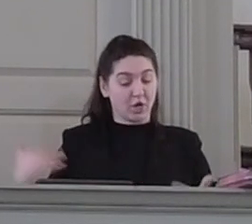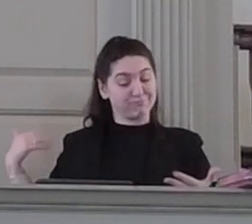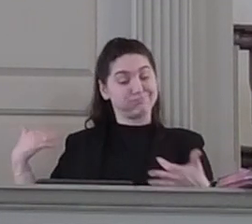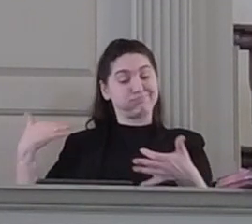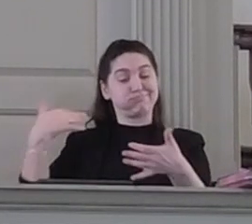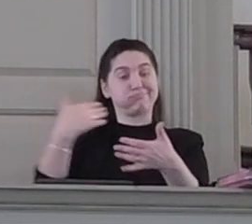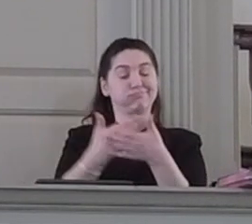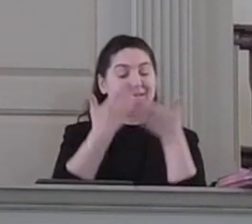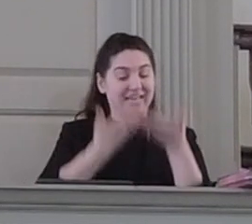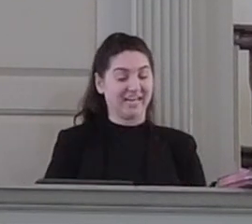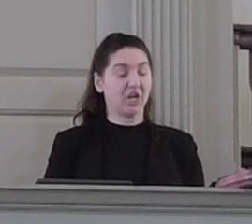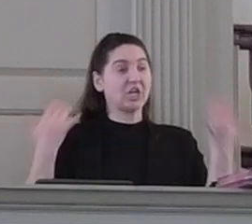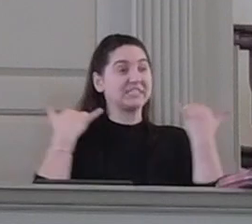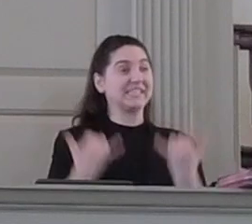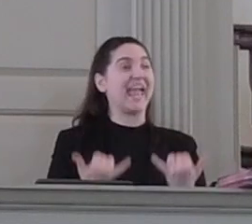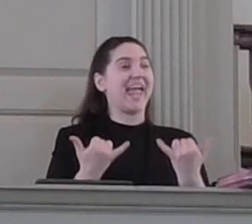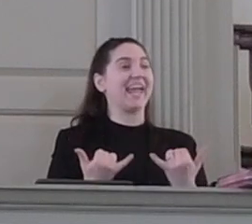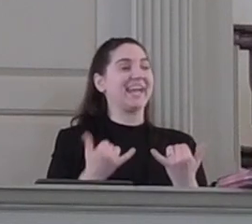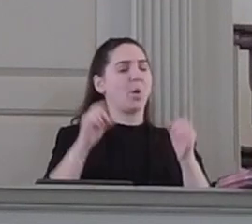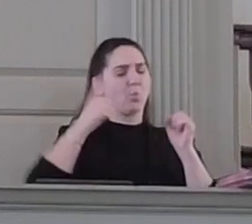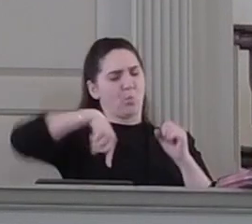We know that Christ is risen.